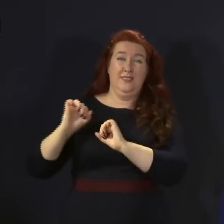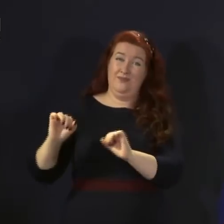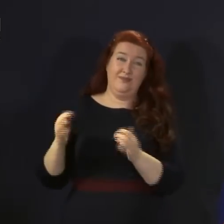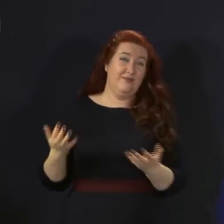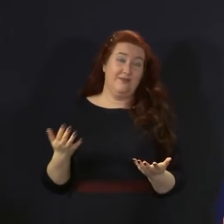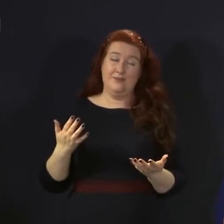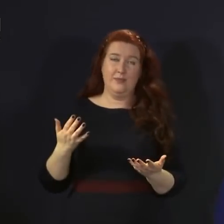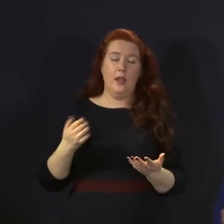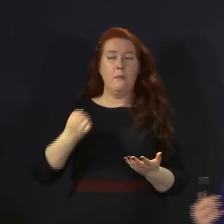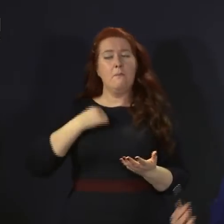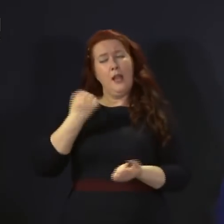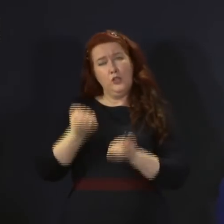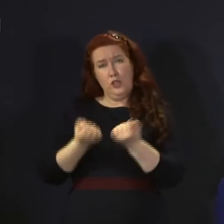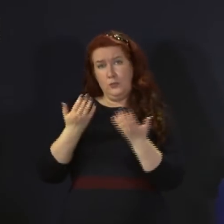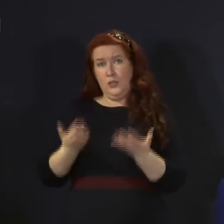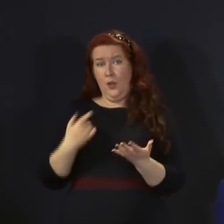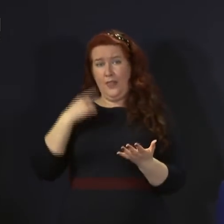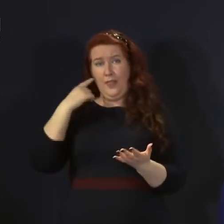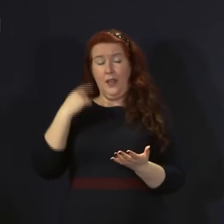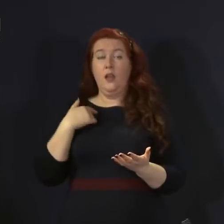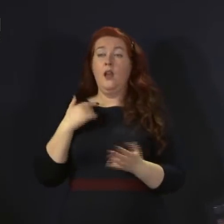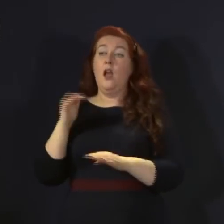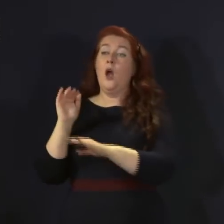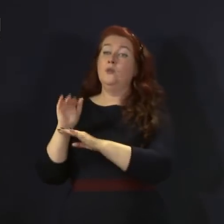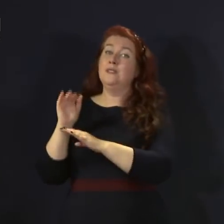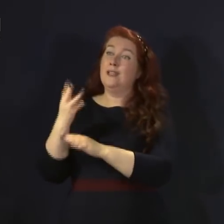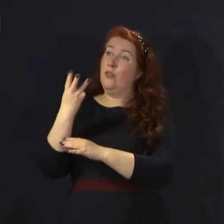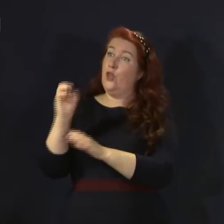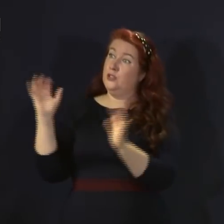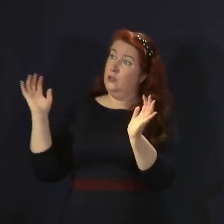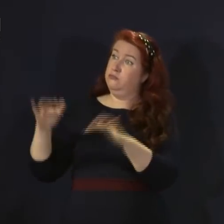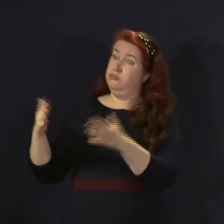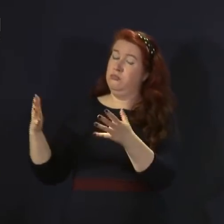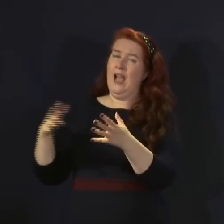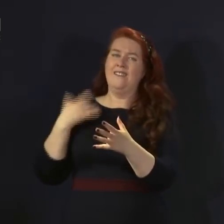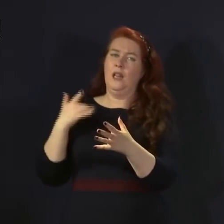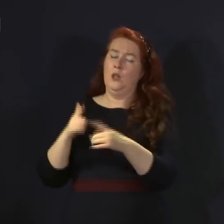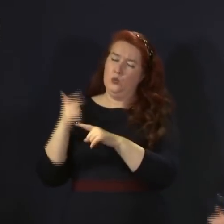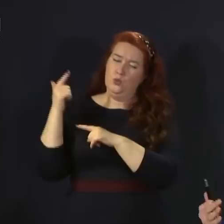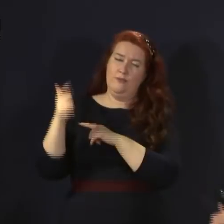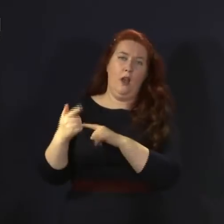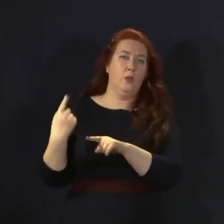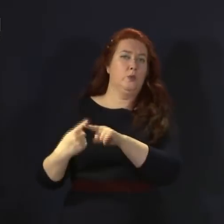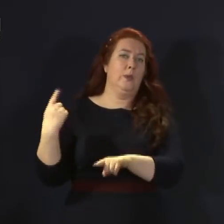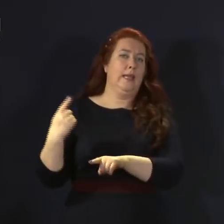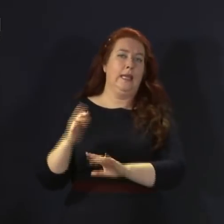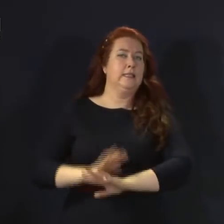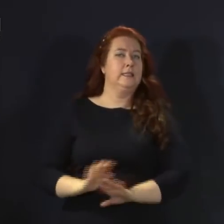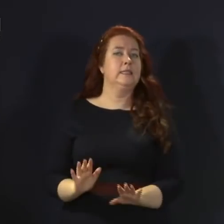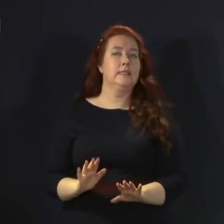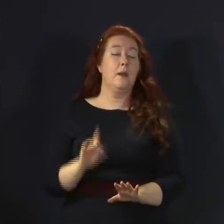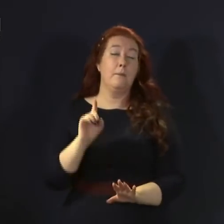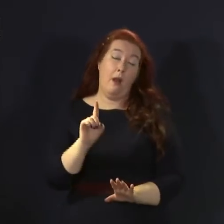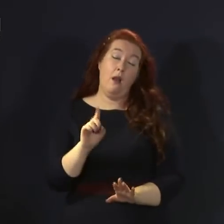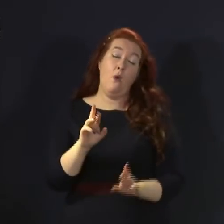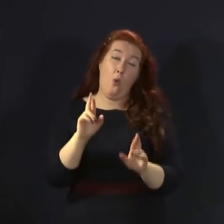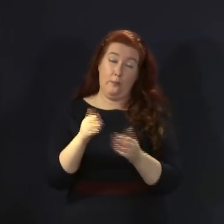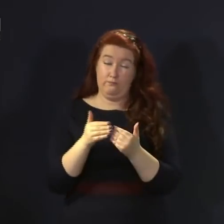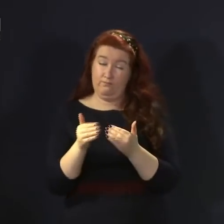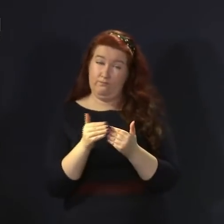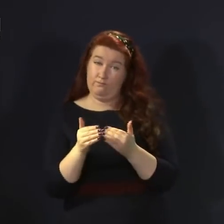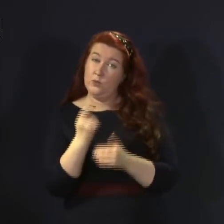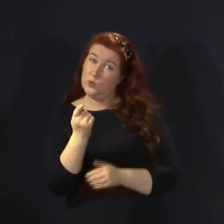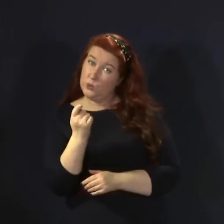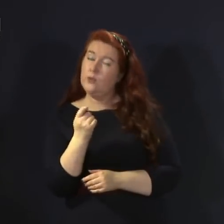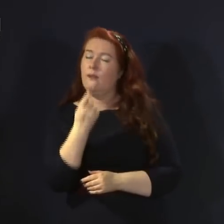is to go to groups of 30 outdoors would be a step too far too quickly, but I hope in the not too distant future